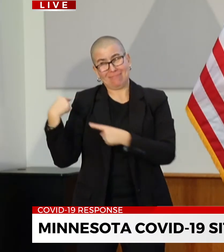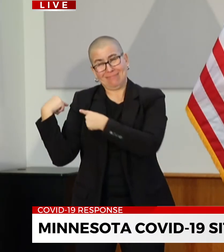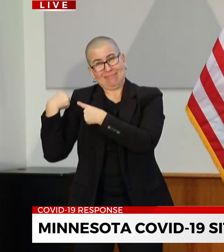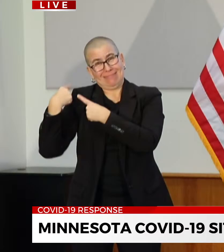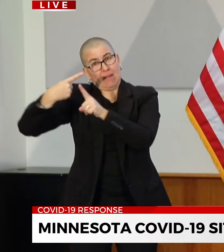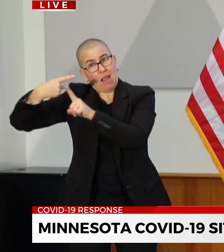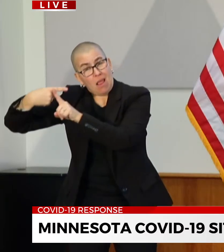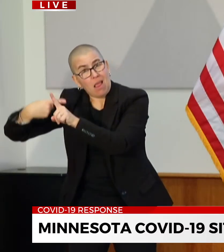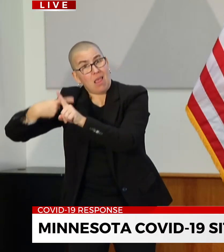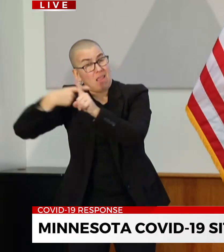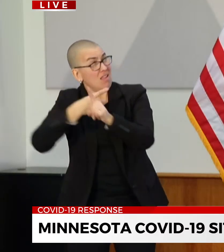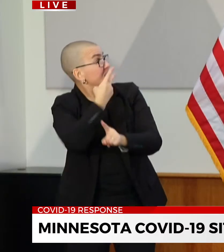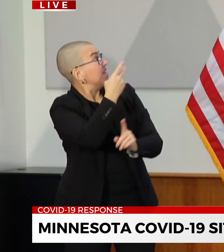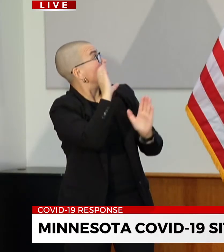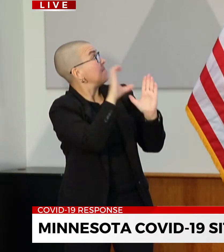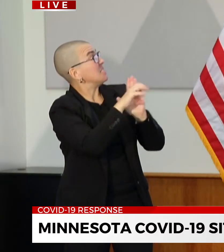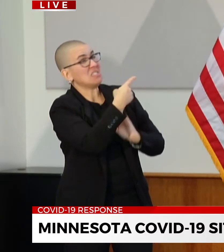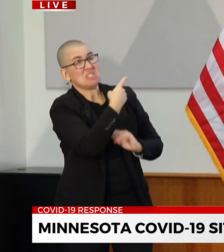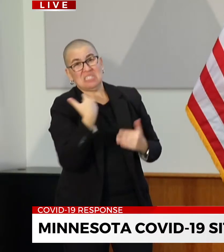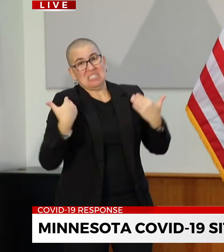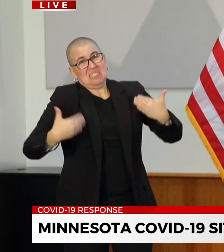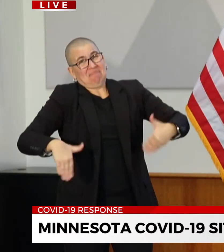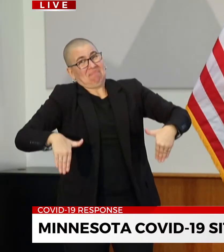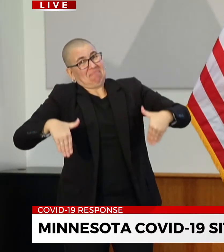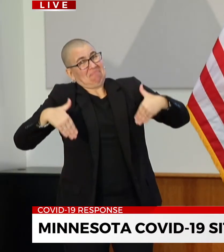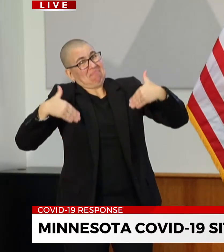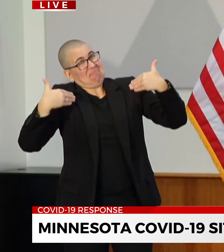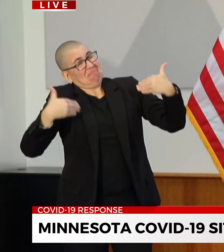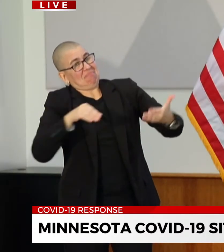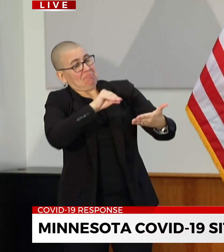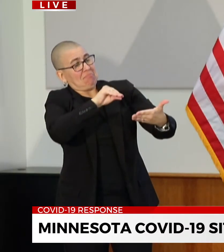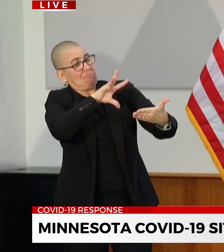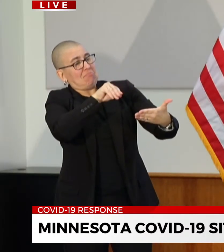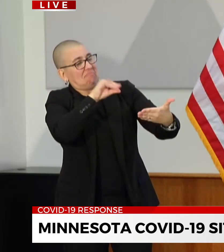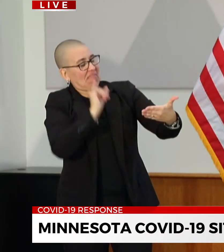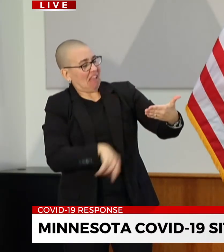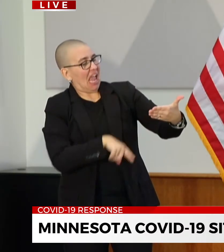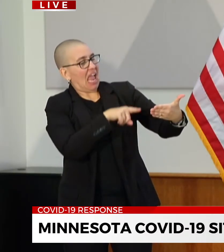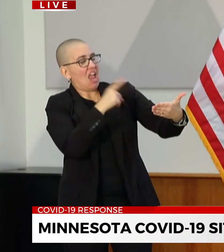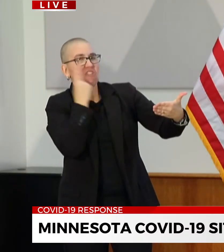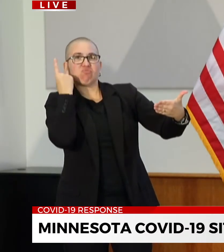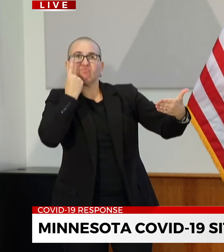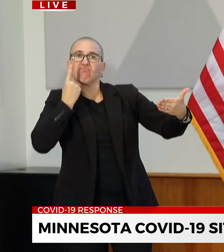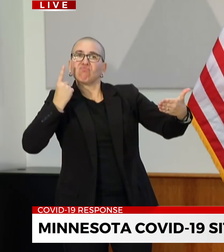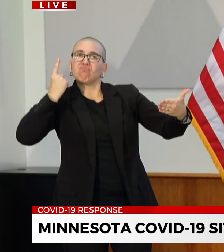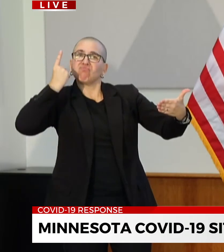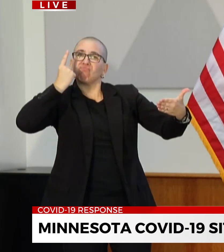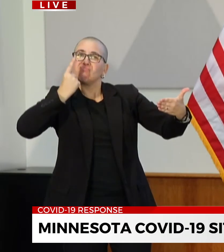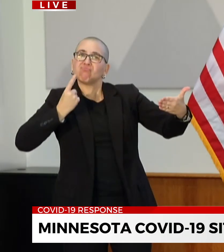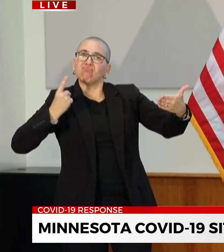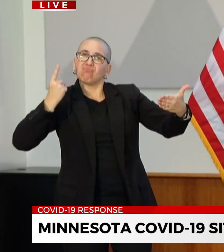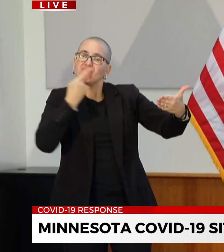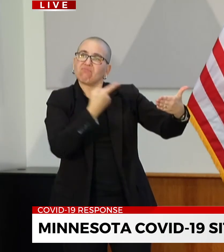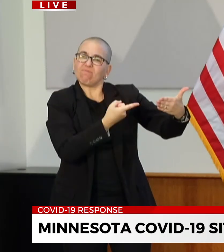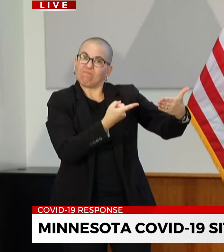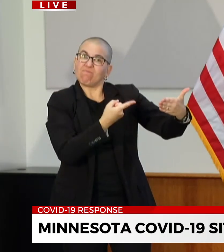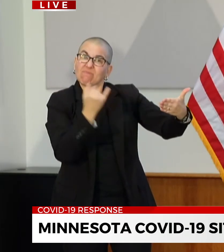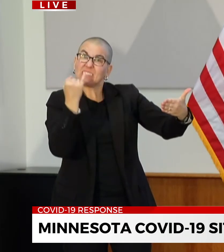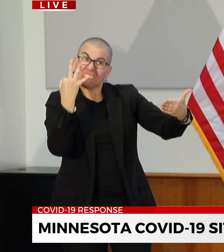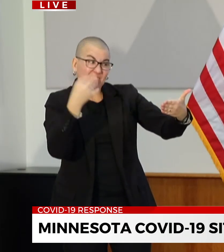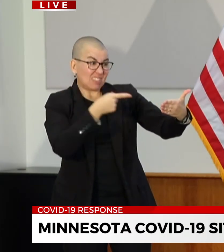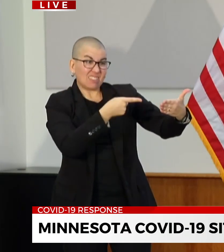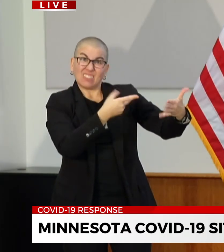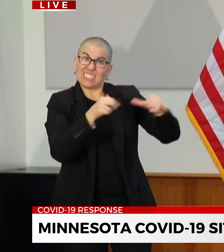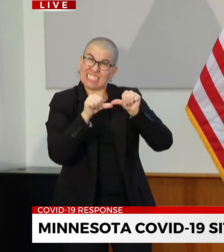broader perspective in order to know with greater certainty whether what we're seeing is really a persistent decline after